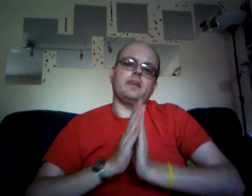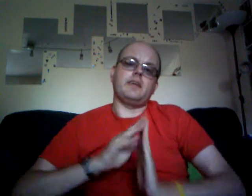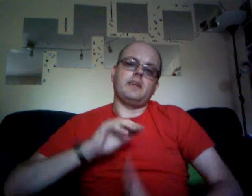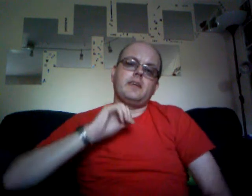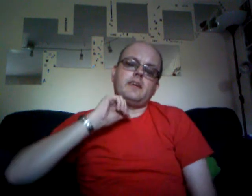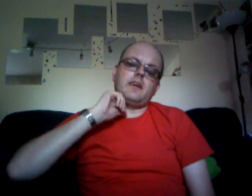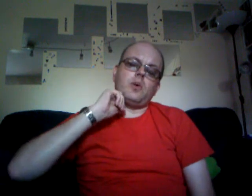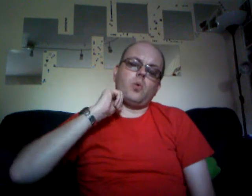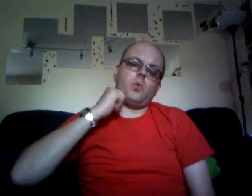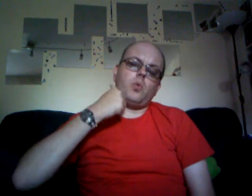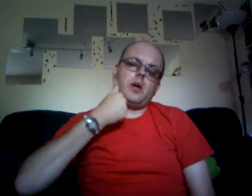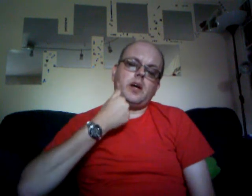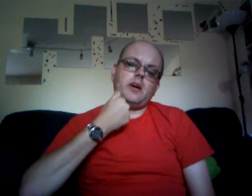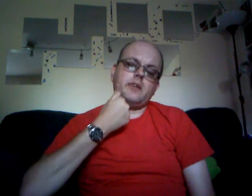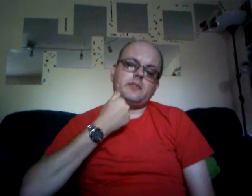my heart.